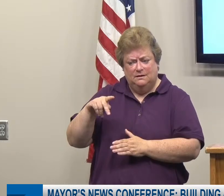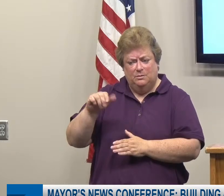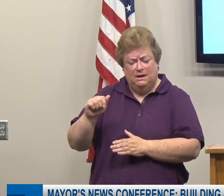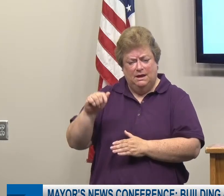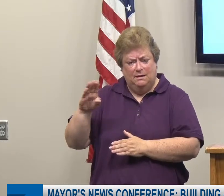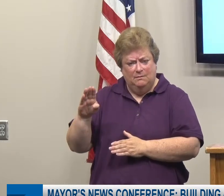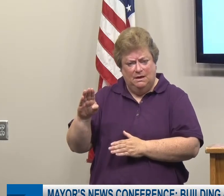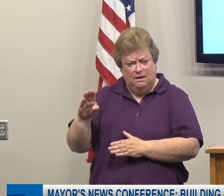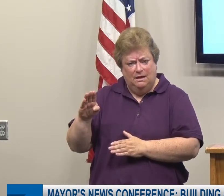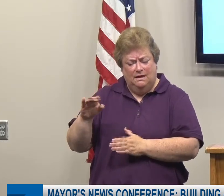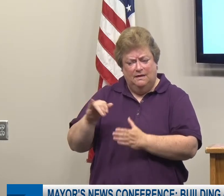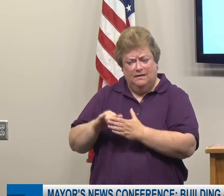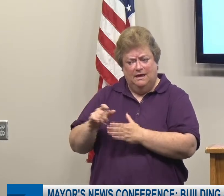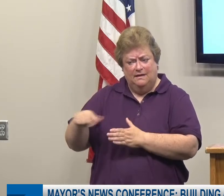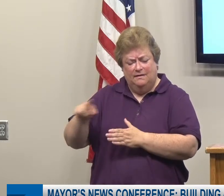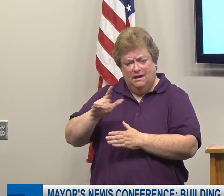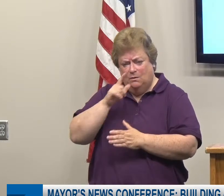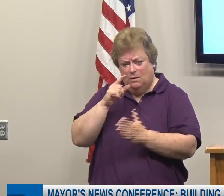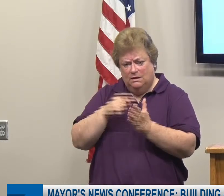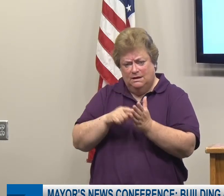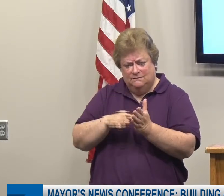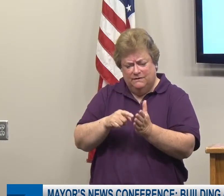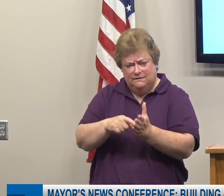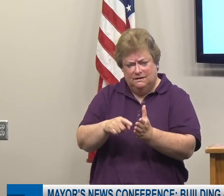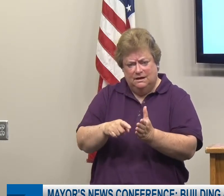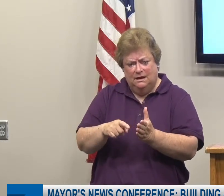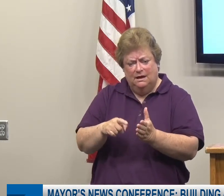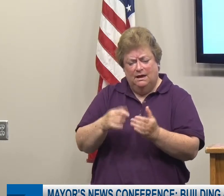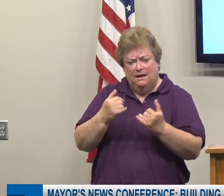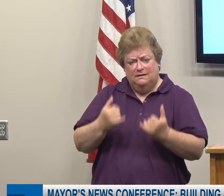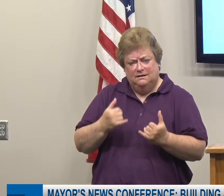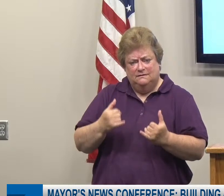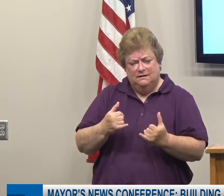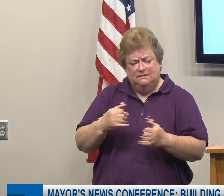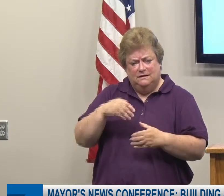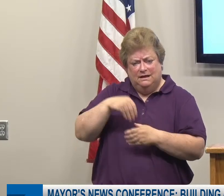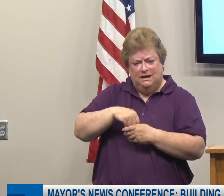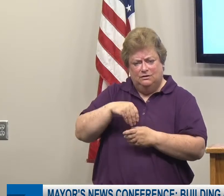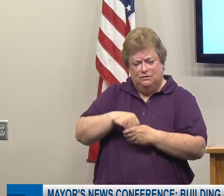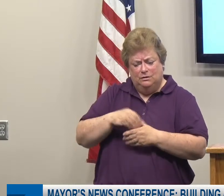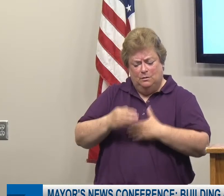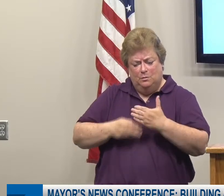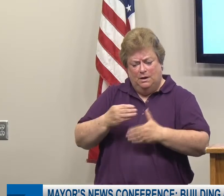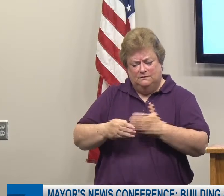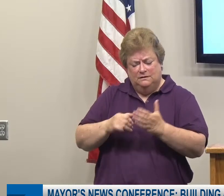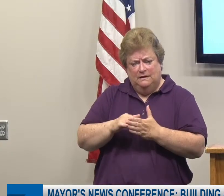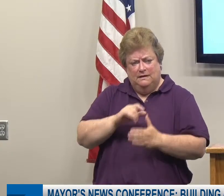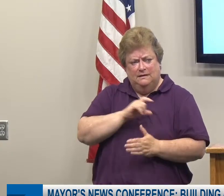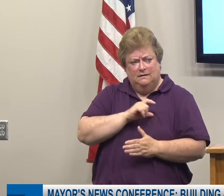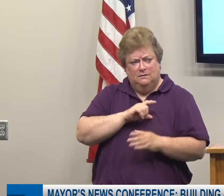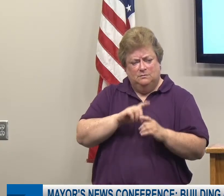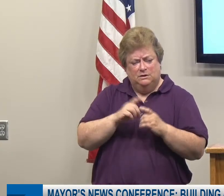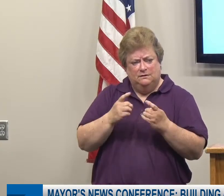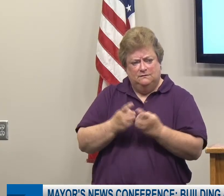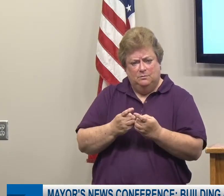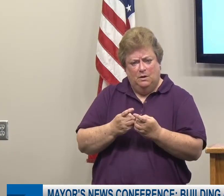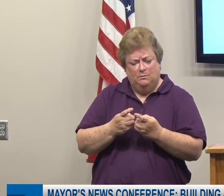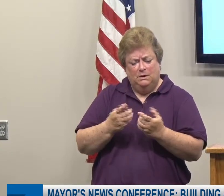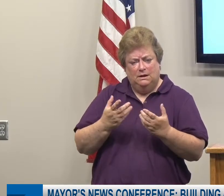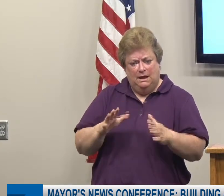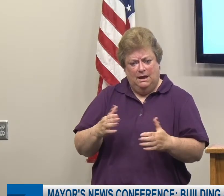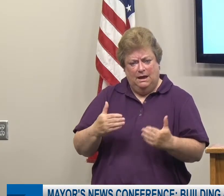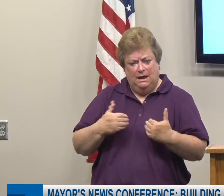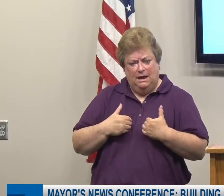members investigate and the existing internal affairs processes that the police department has?